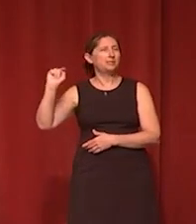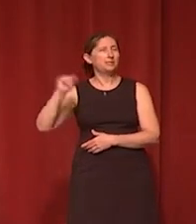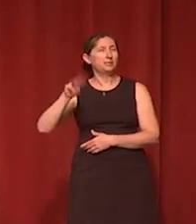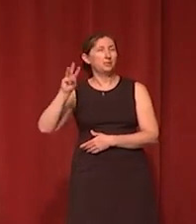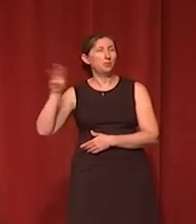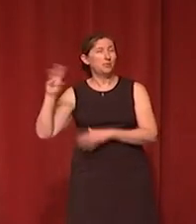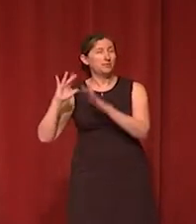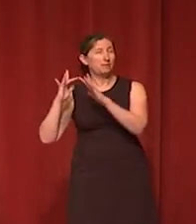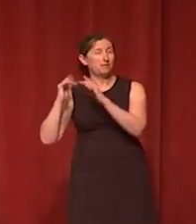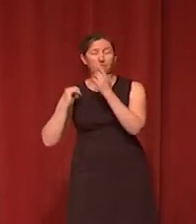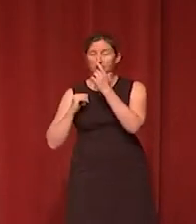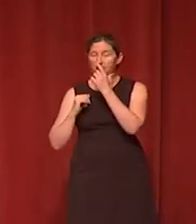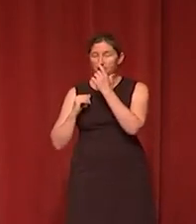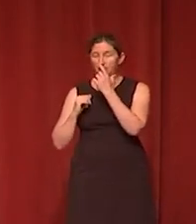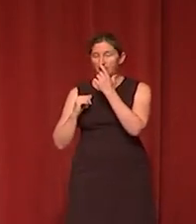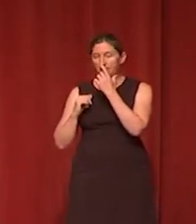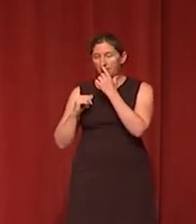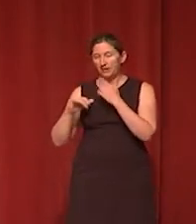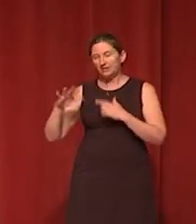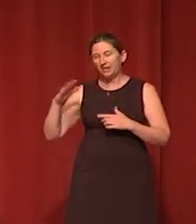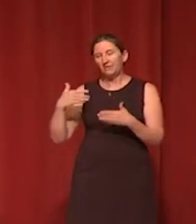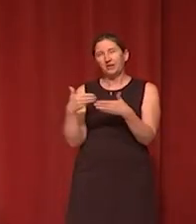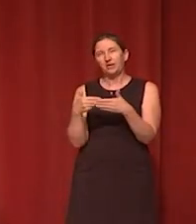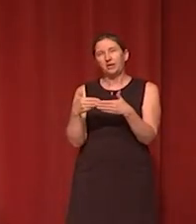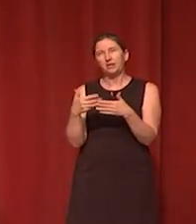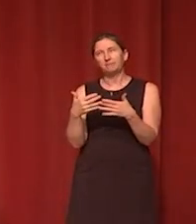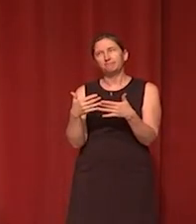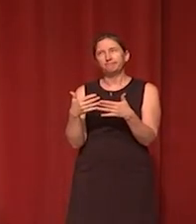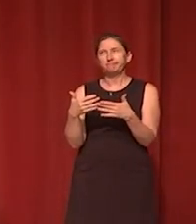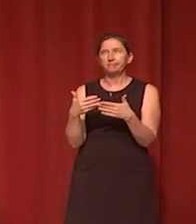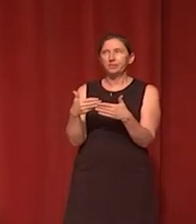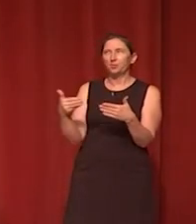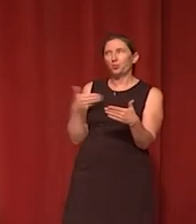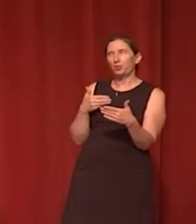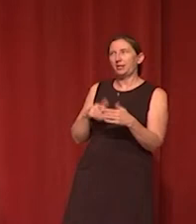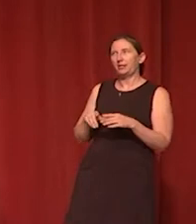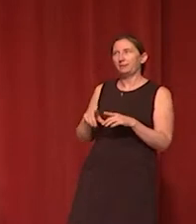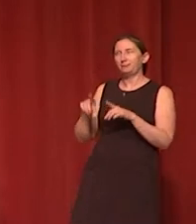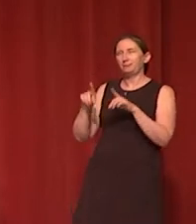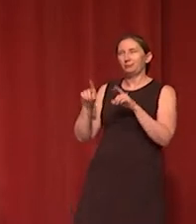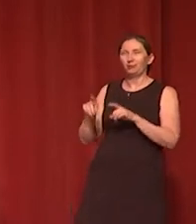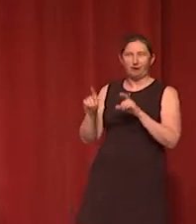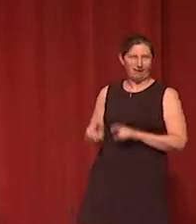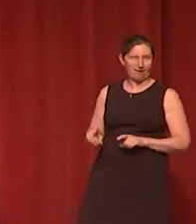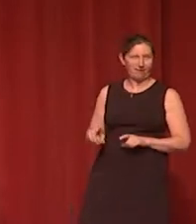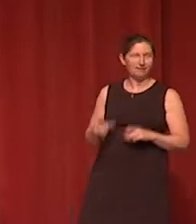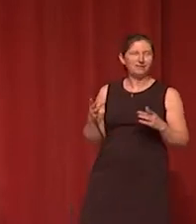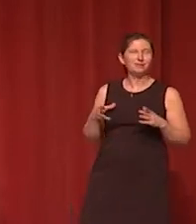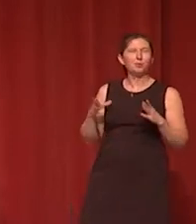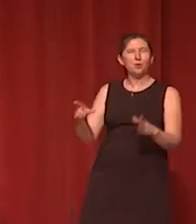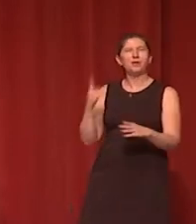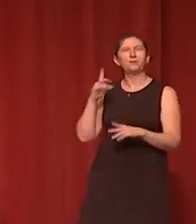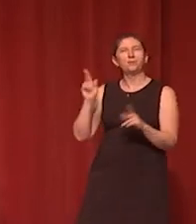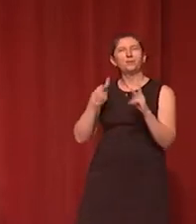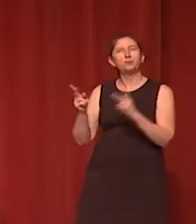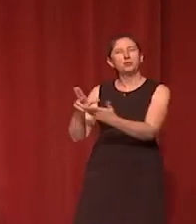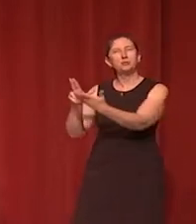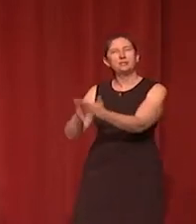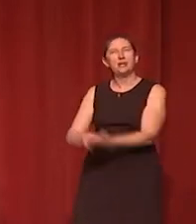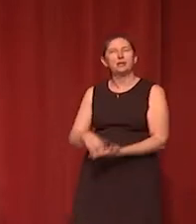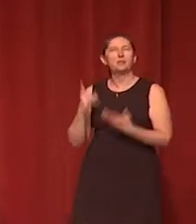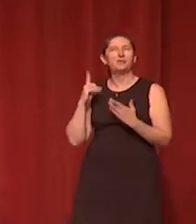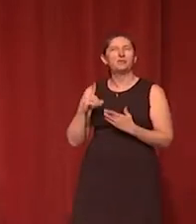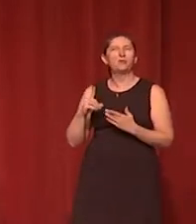into kind of a pre-clinical trial, and anyway, so there's some pipelines to get people in line to study some of these